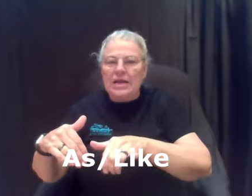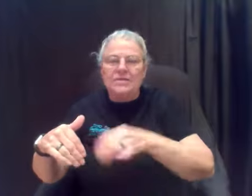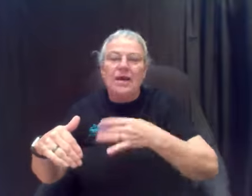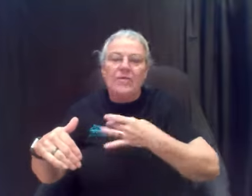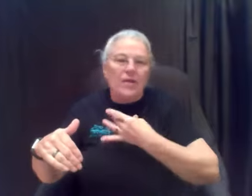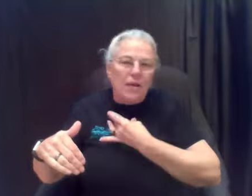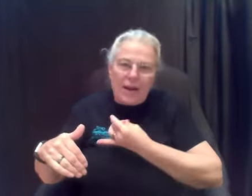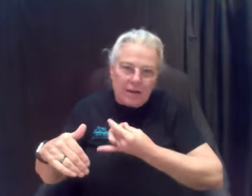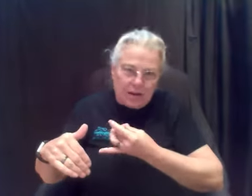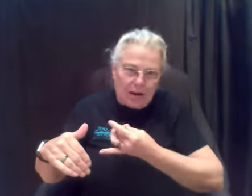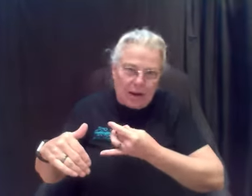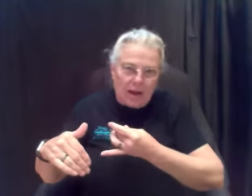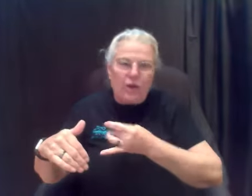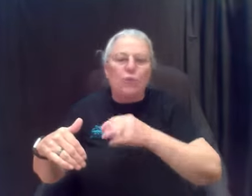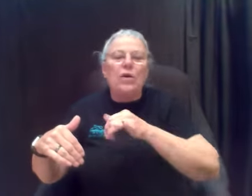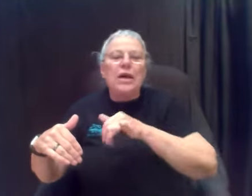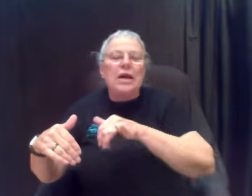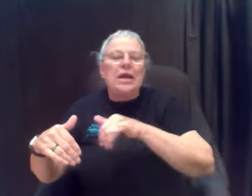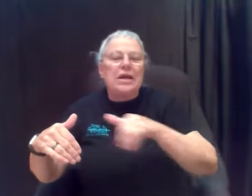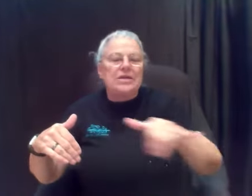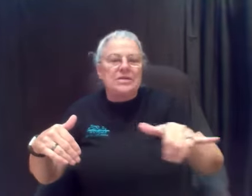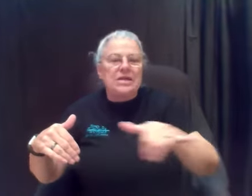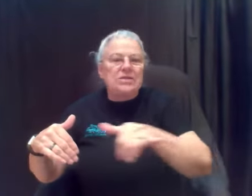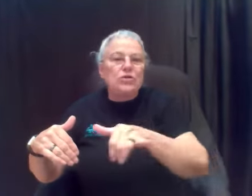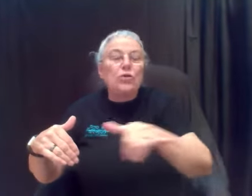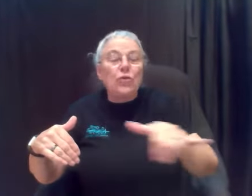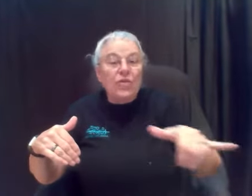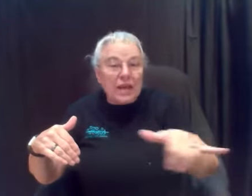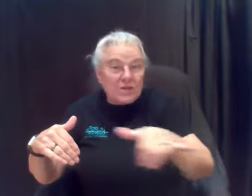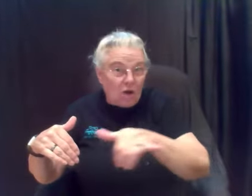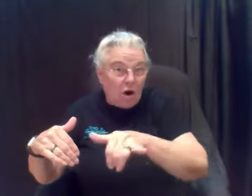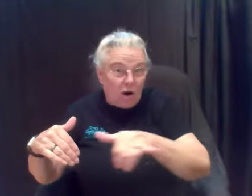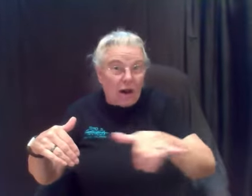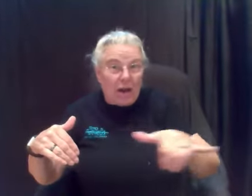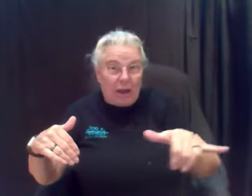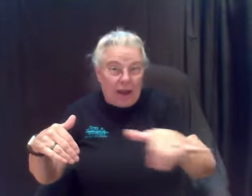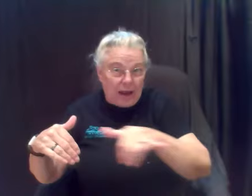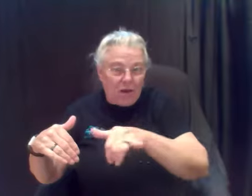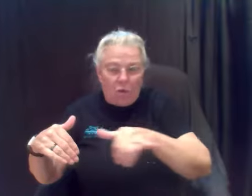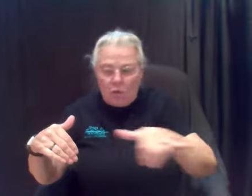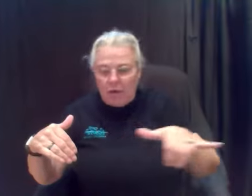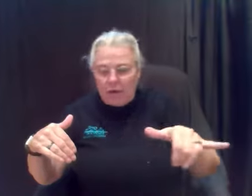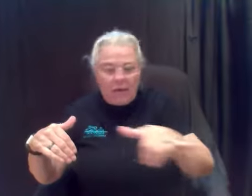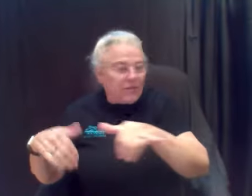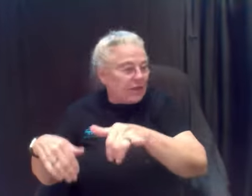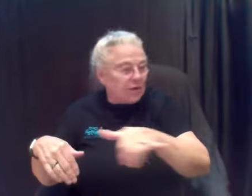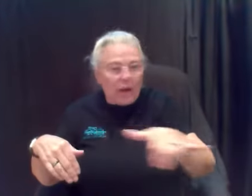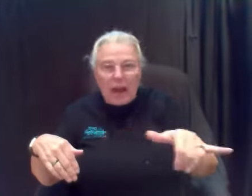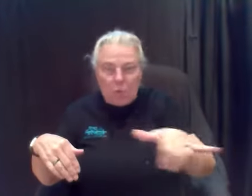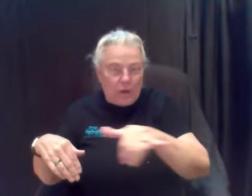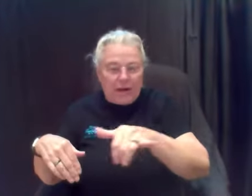not the like I like you. It is these two things are alike, or they're like one another.